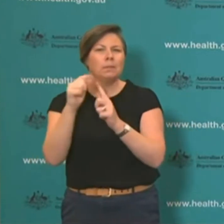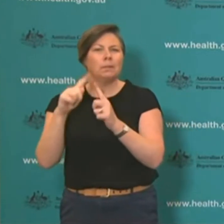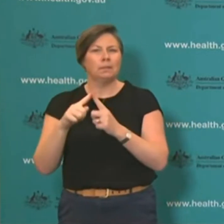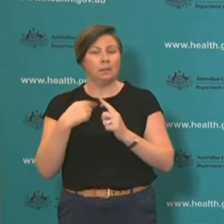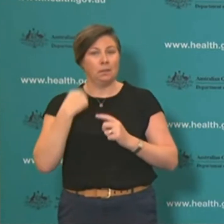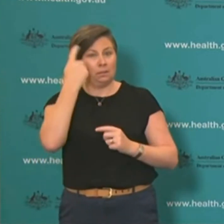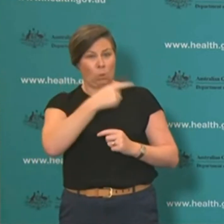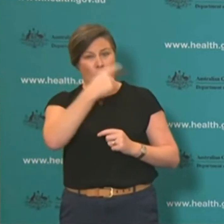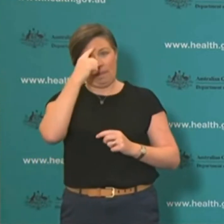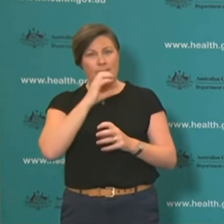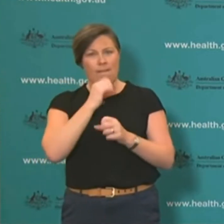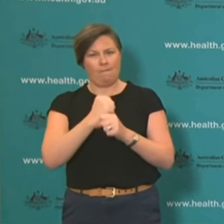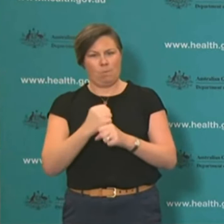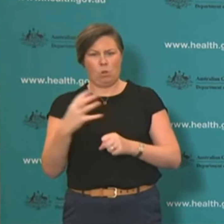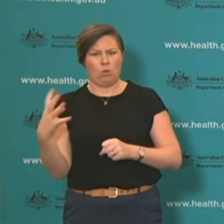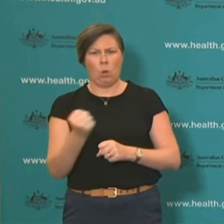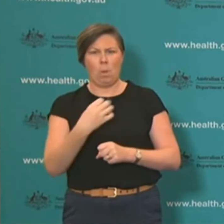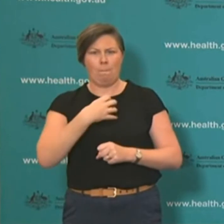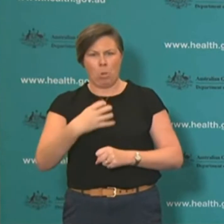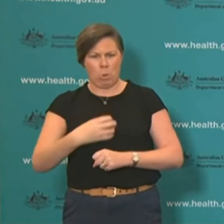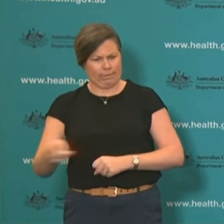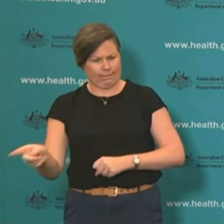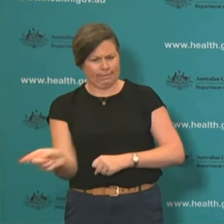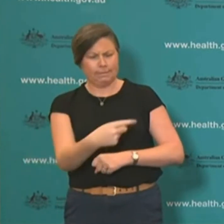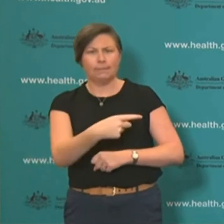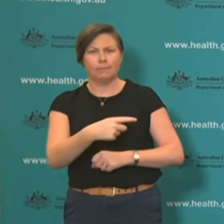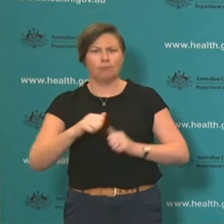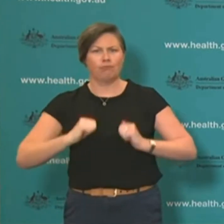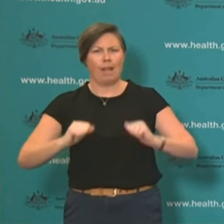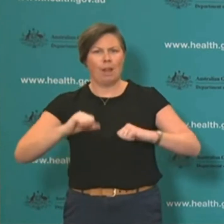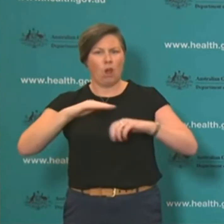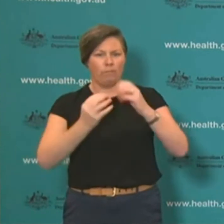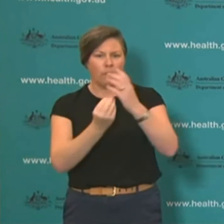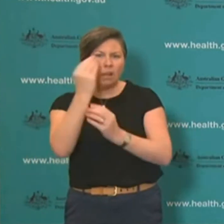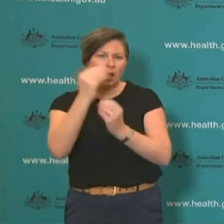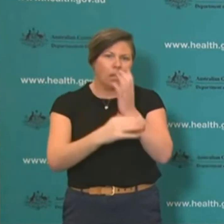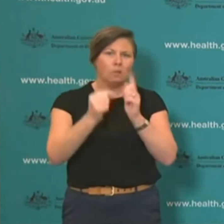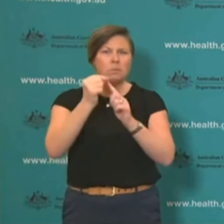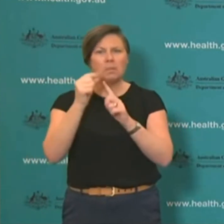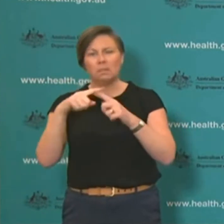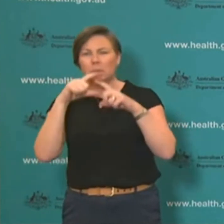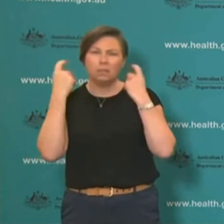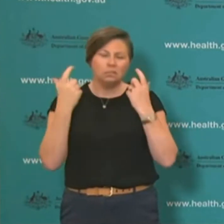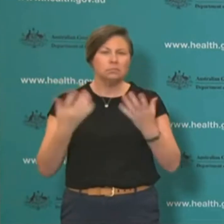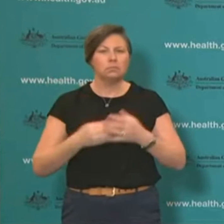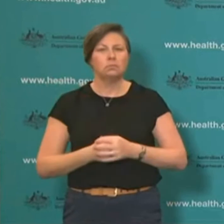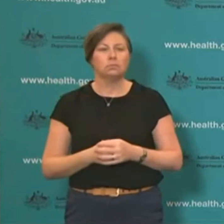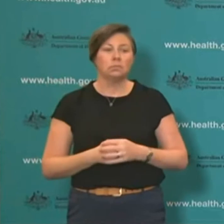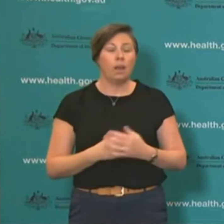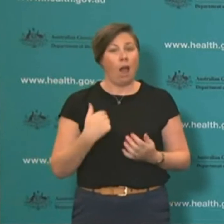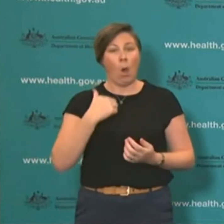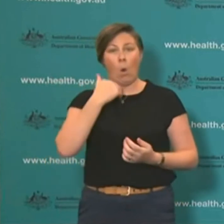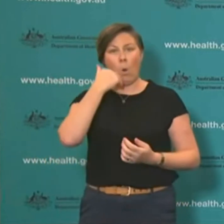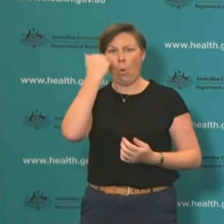should have done more to ensure preparedness among frontline aged care workers? Well, I'm always keen on training